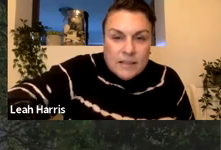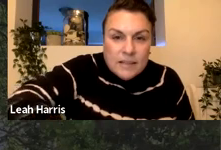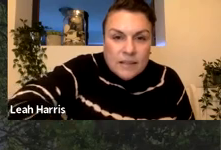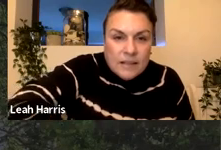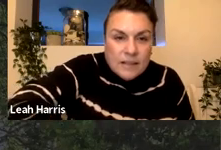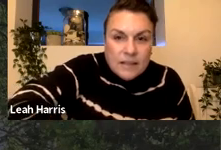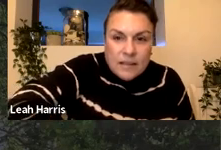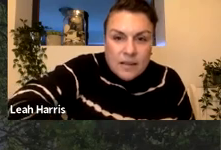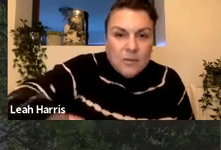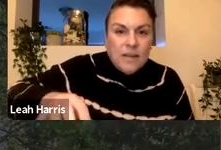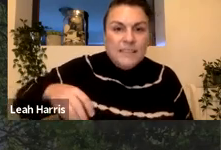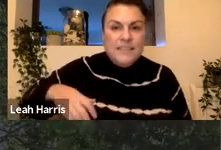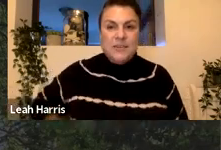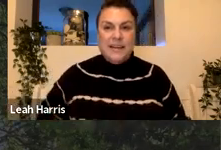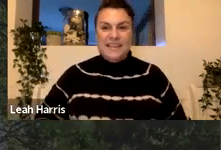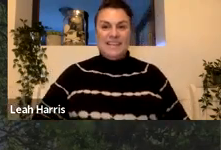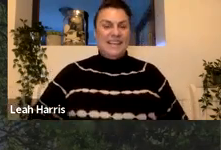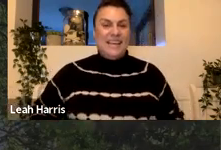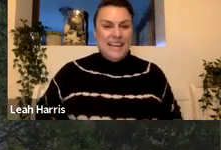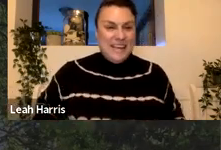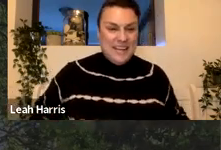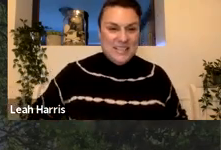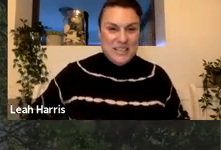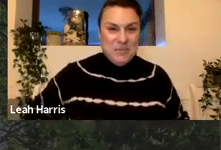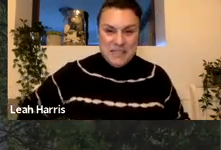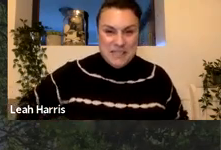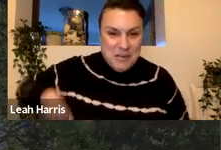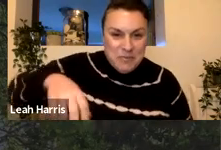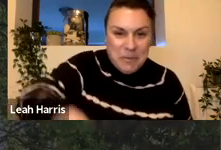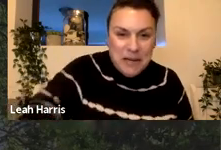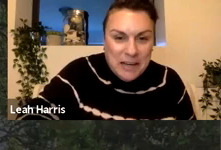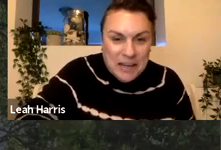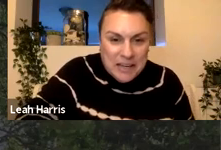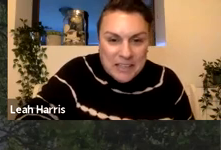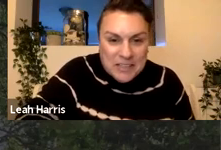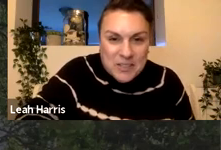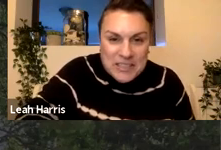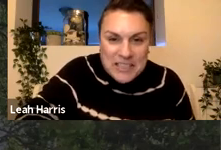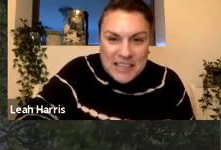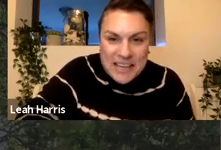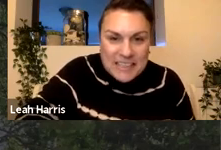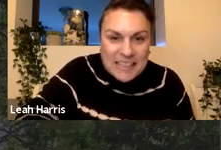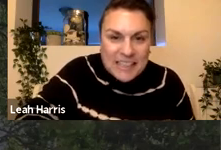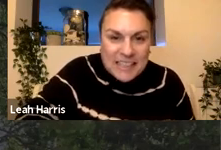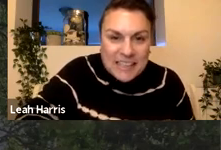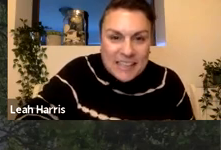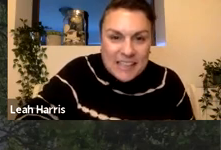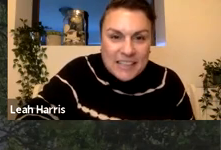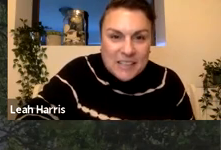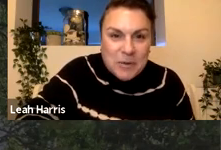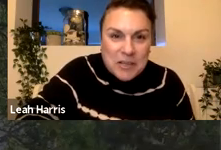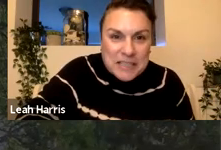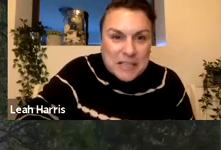all right great i cannot see myself but uh trusting that uh